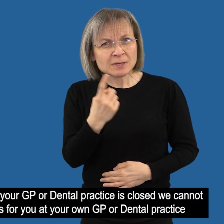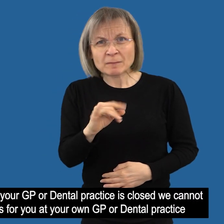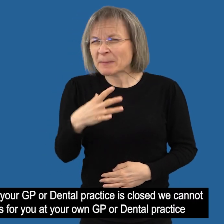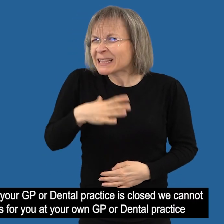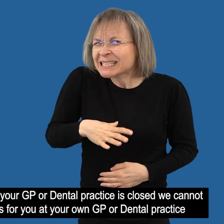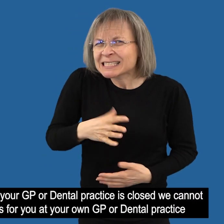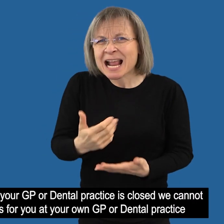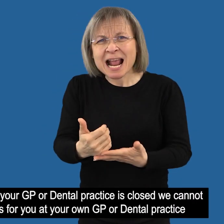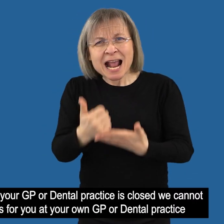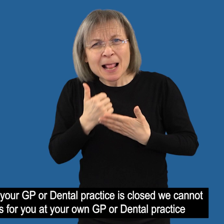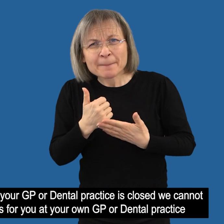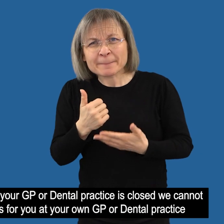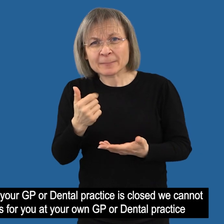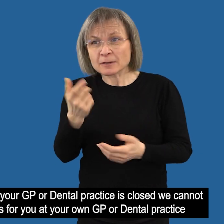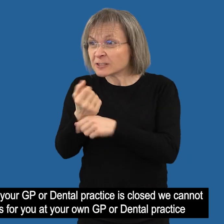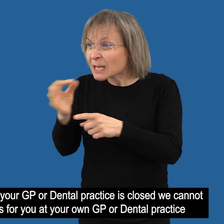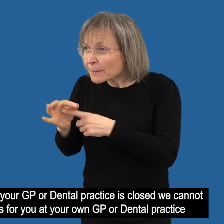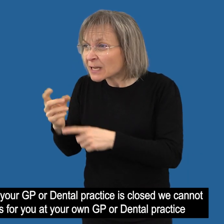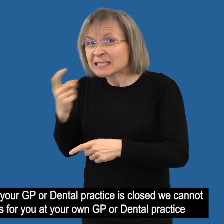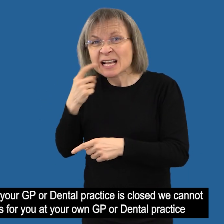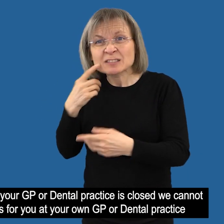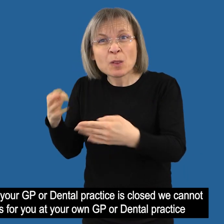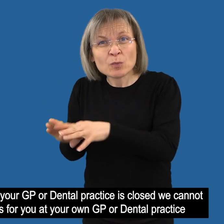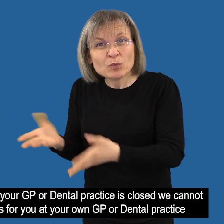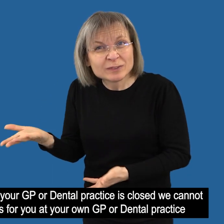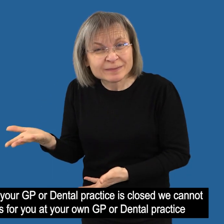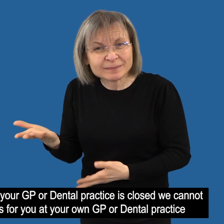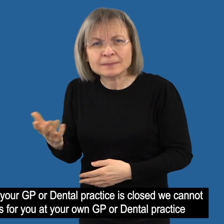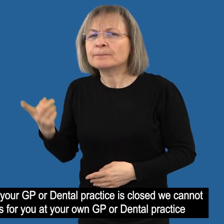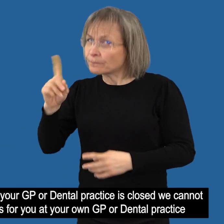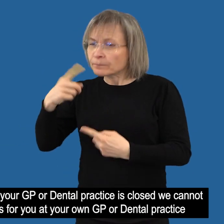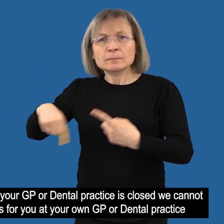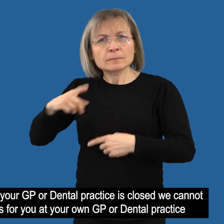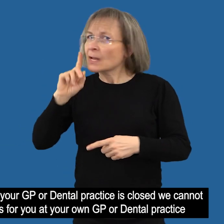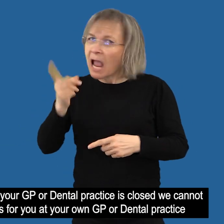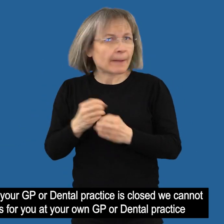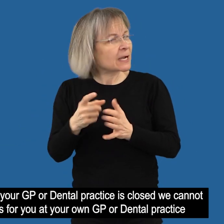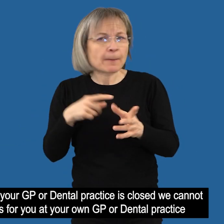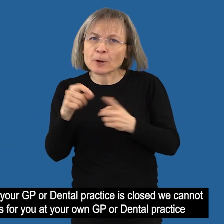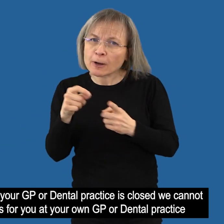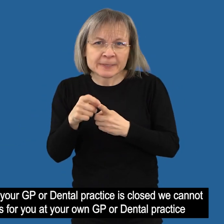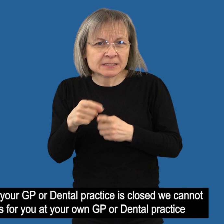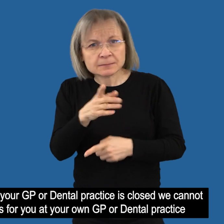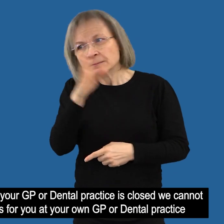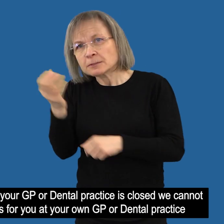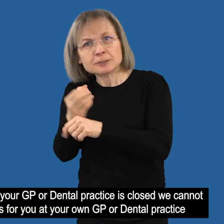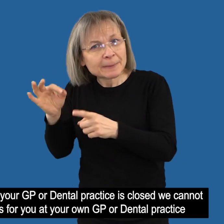you need help when your GP or dental practice is closed. We cannot make appointments for you at your own GP or